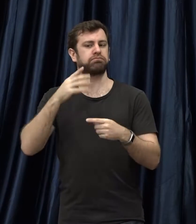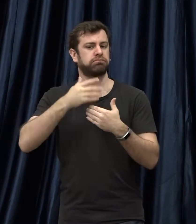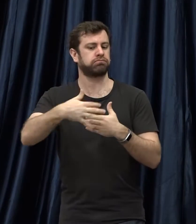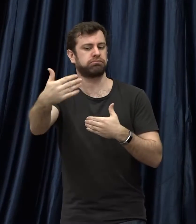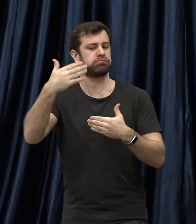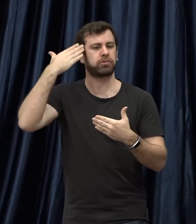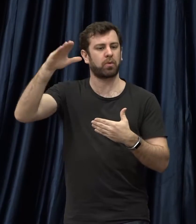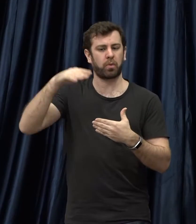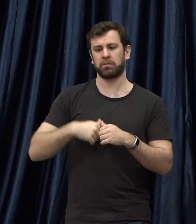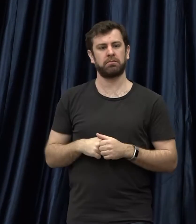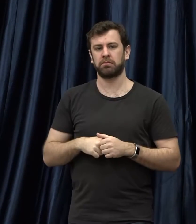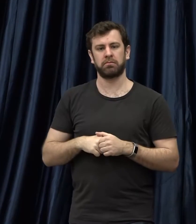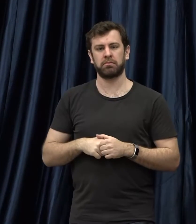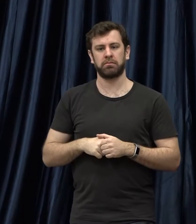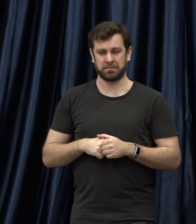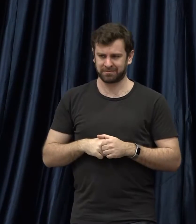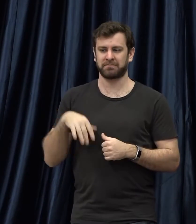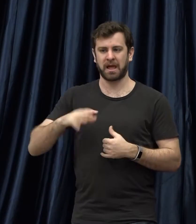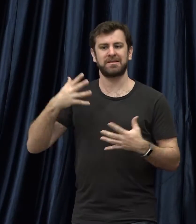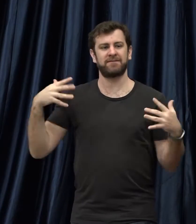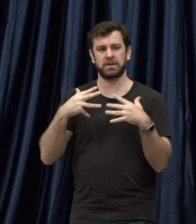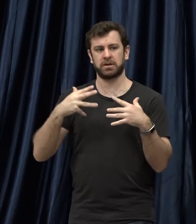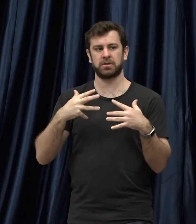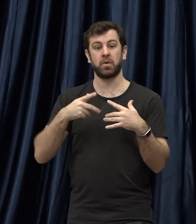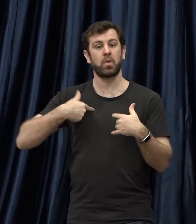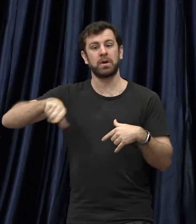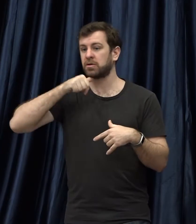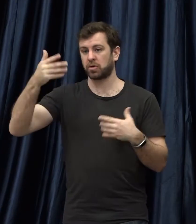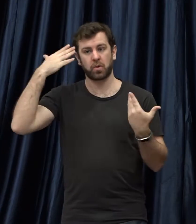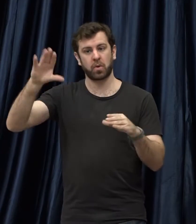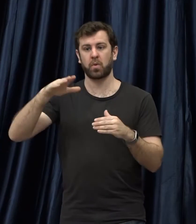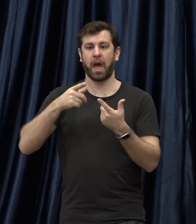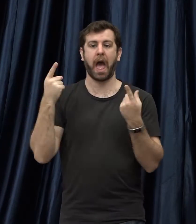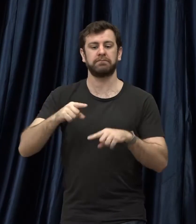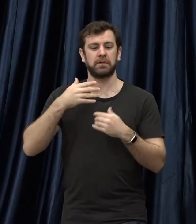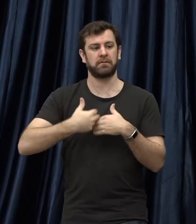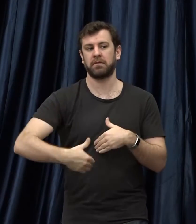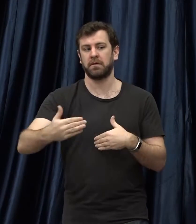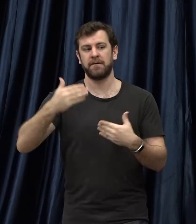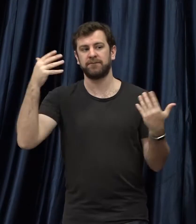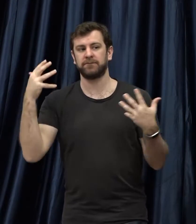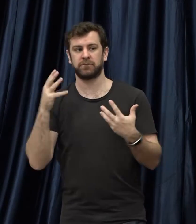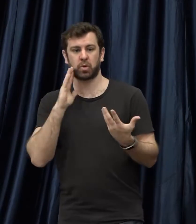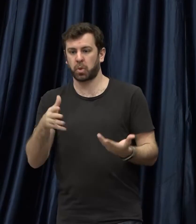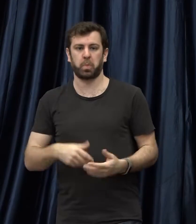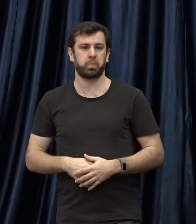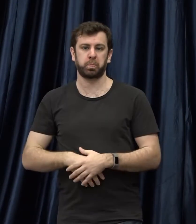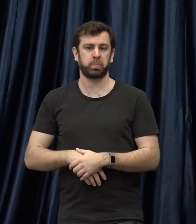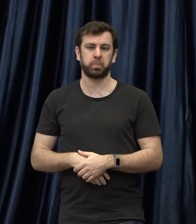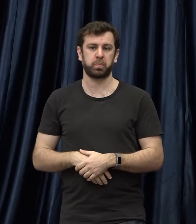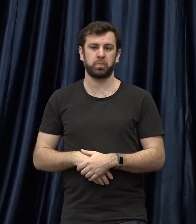happen in the future, that we don't have knowledge of what will happen in the future. But Allah subhanahu wa